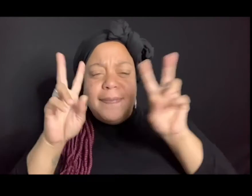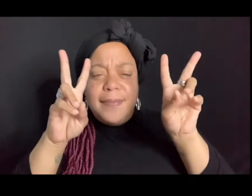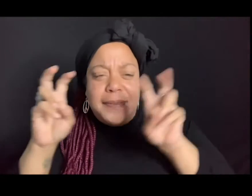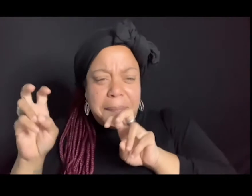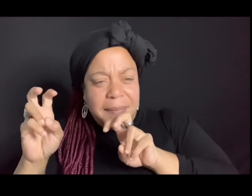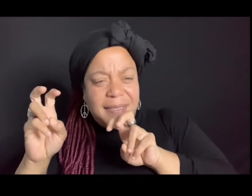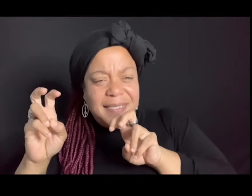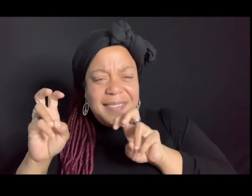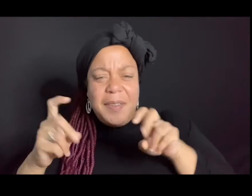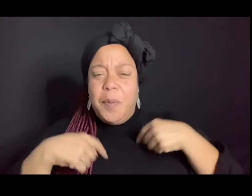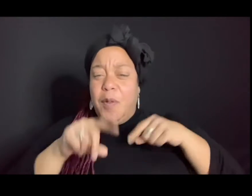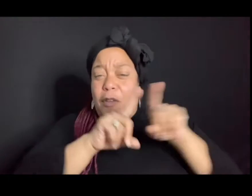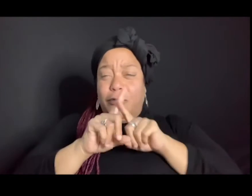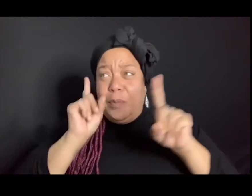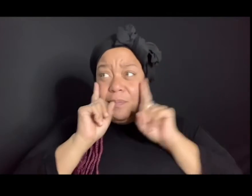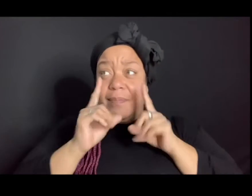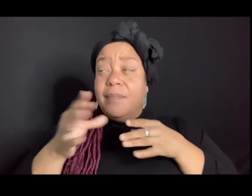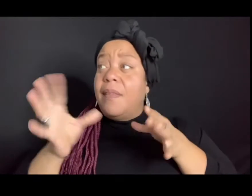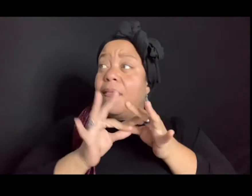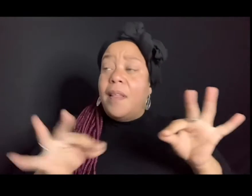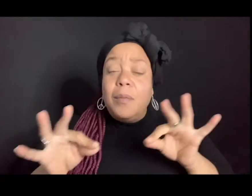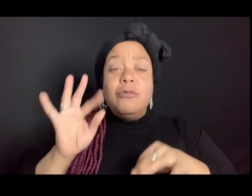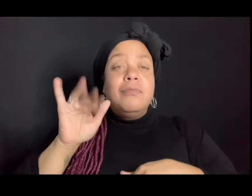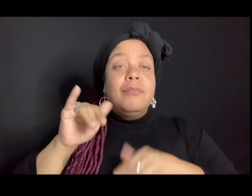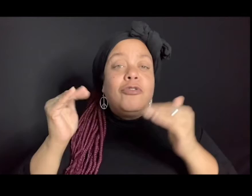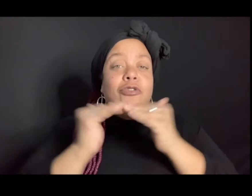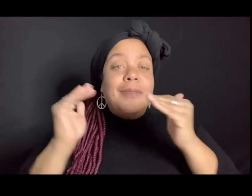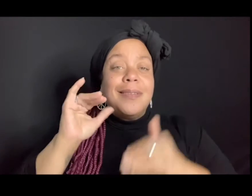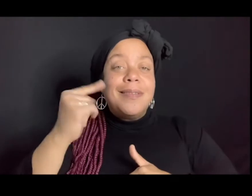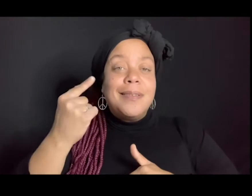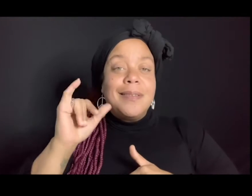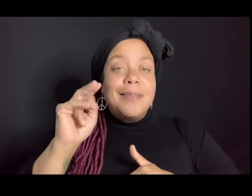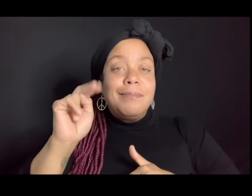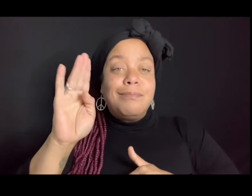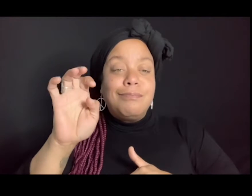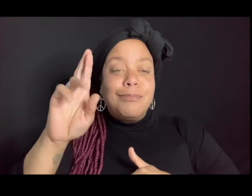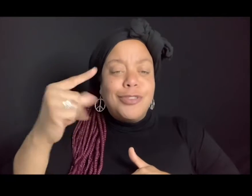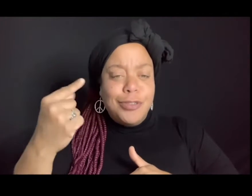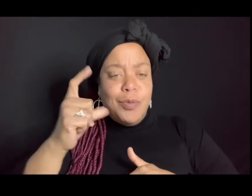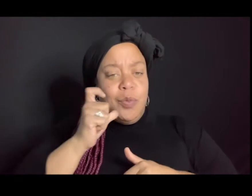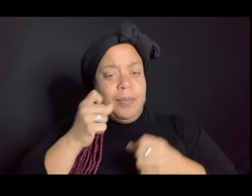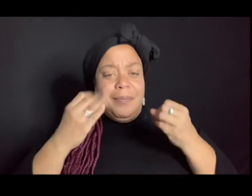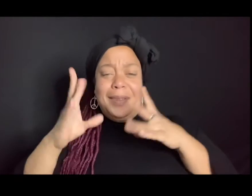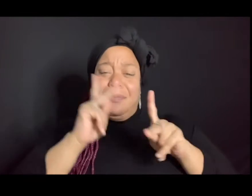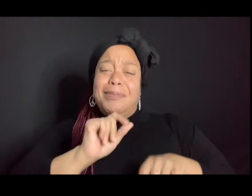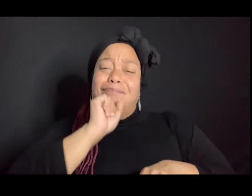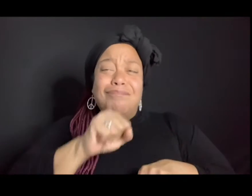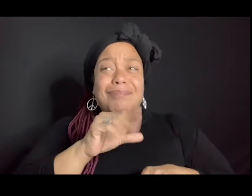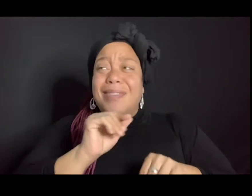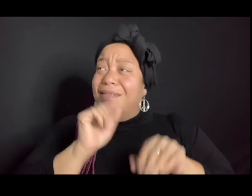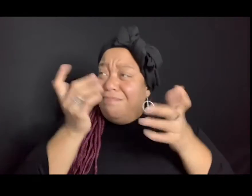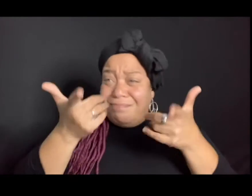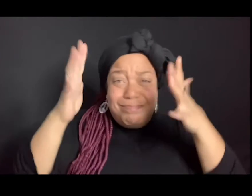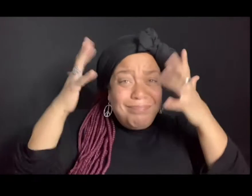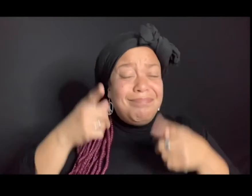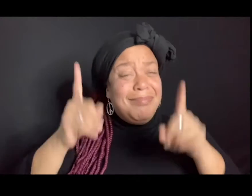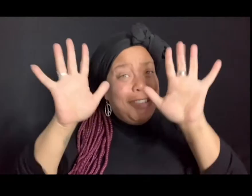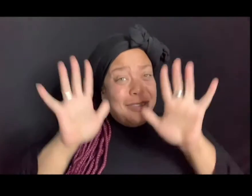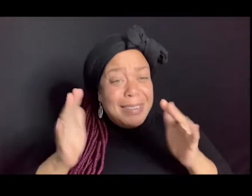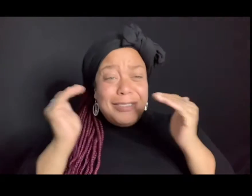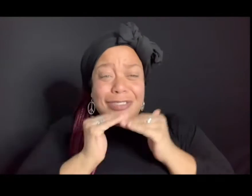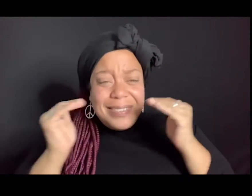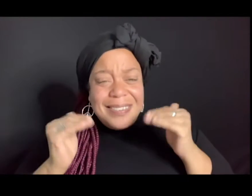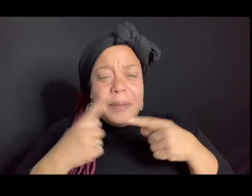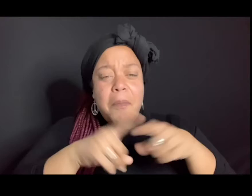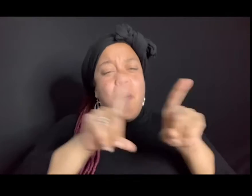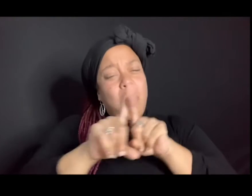silent around others. We also hear this language, with Justice Ginsburg, who many people love and adore, and she's a great justice.